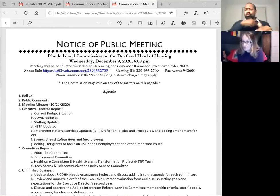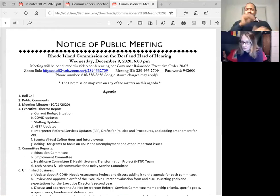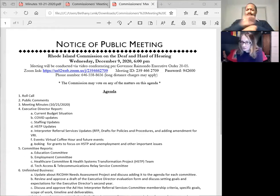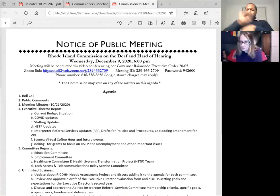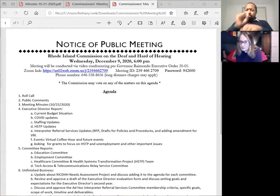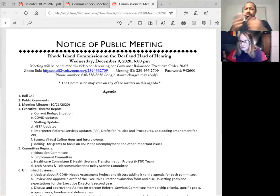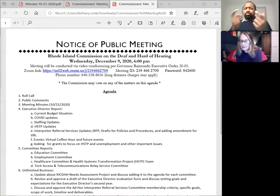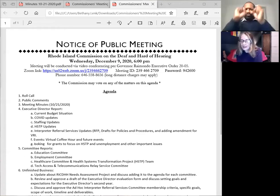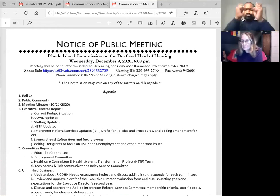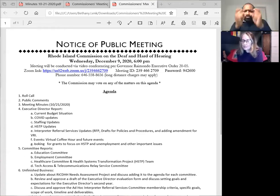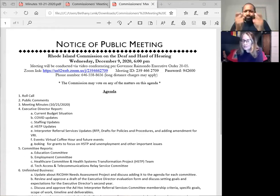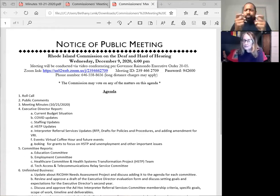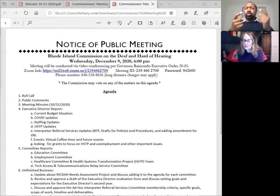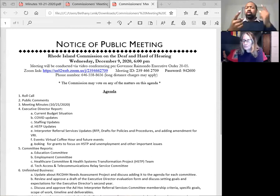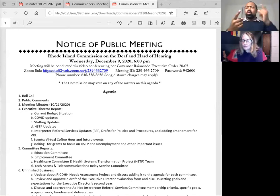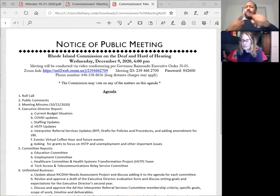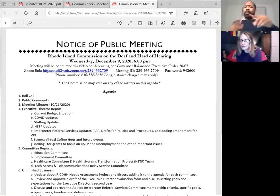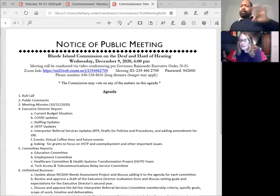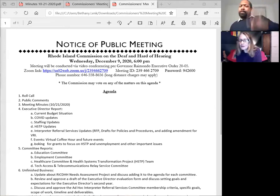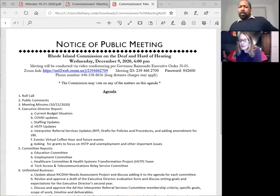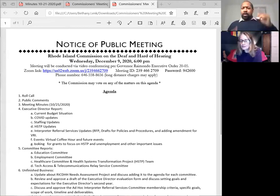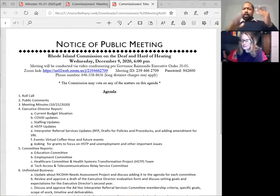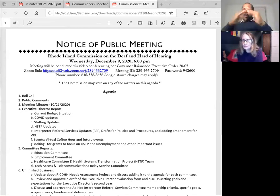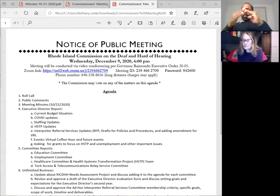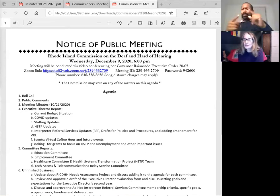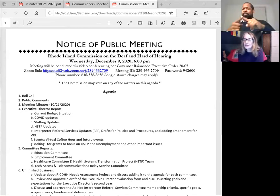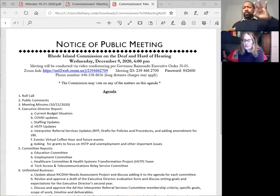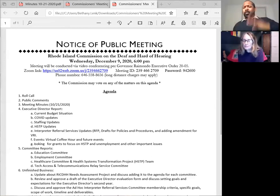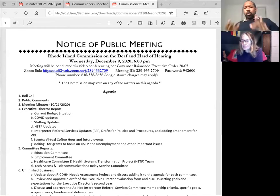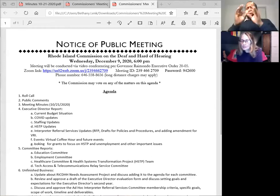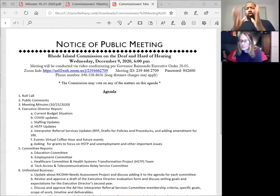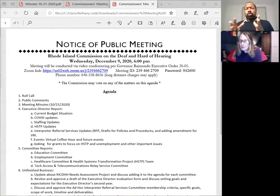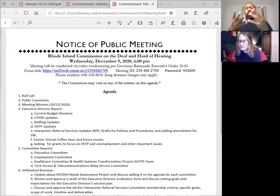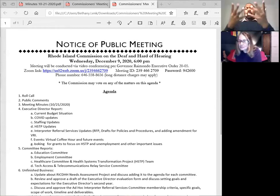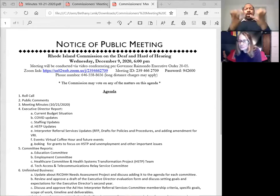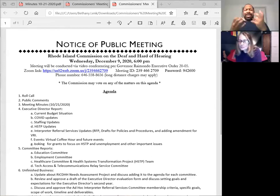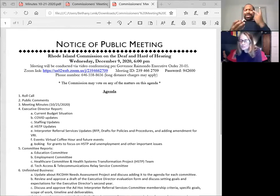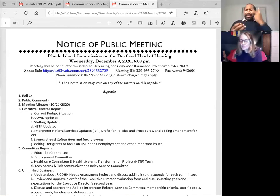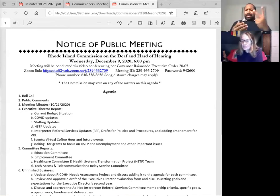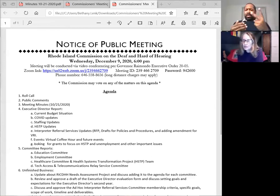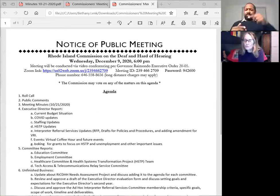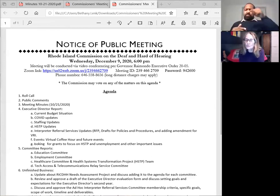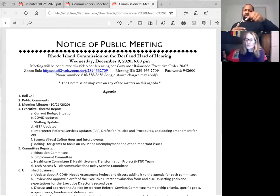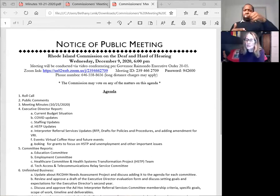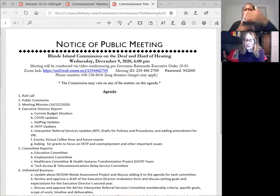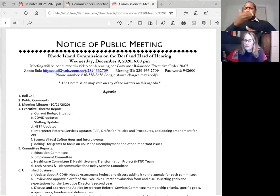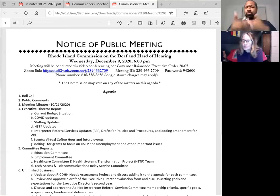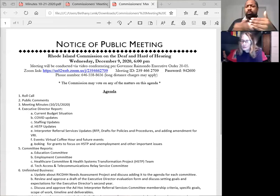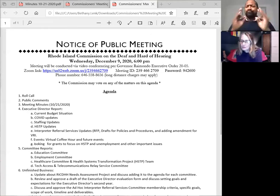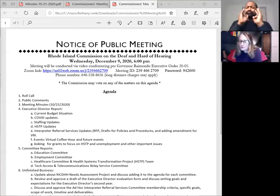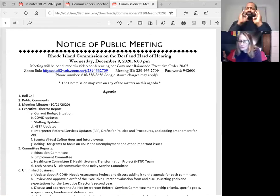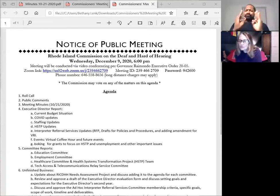their suggestions. We have been listening and working very hard to update our policy procedure manual. And